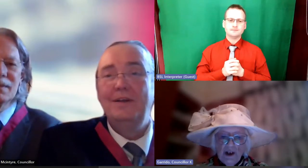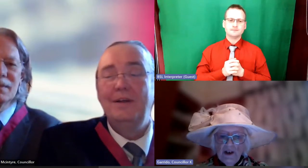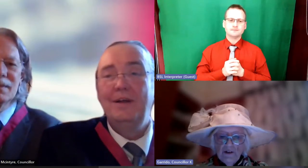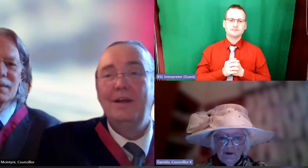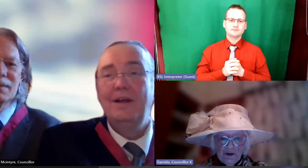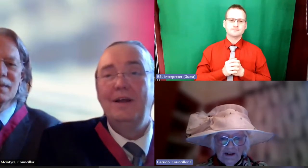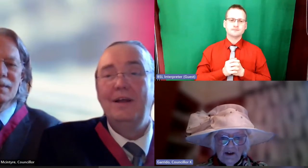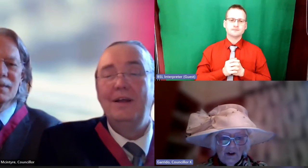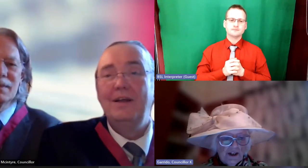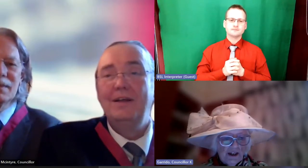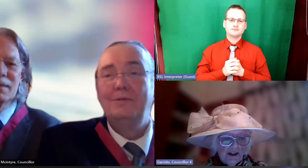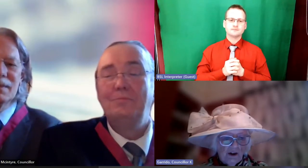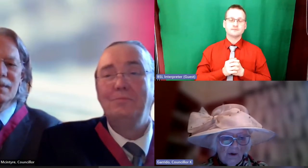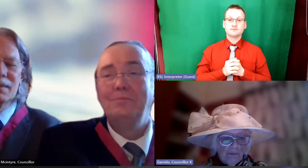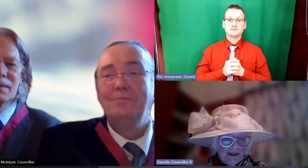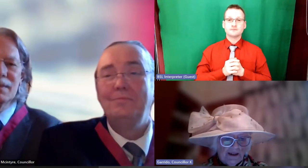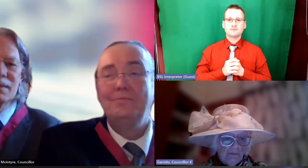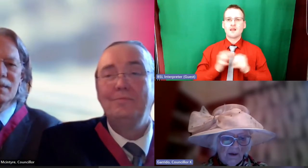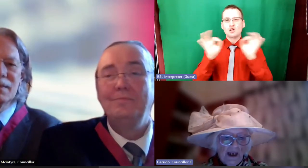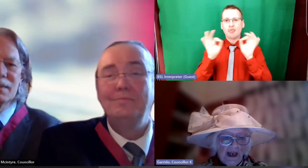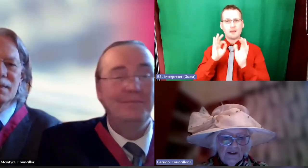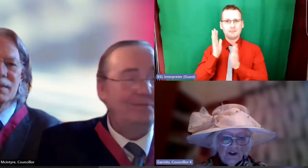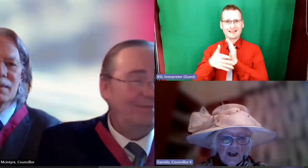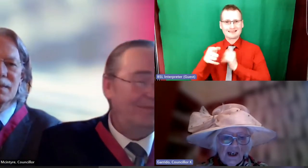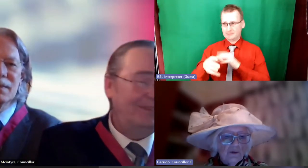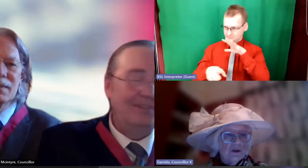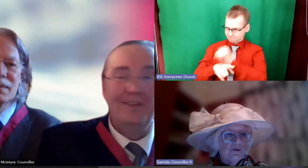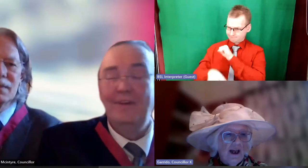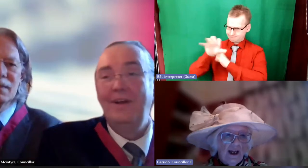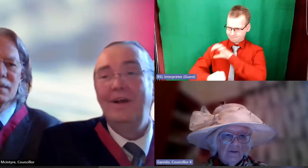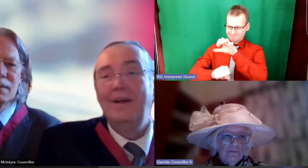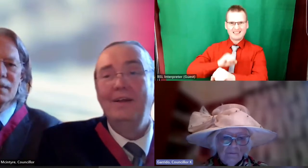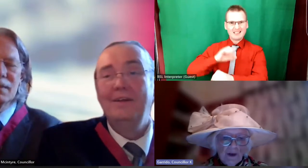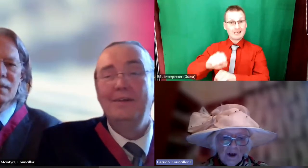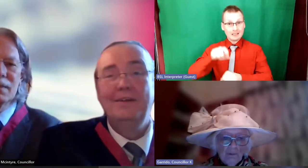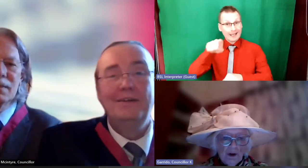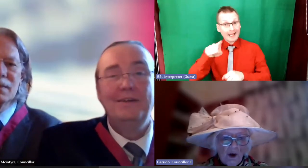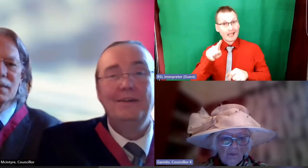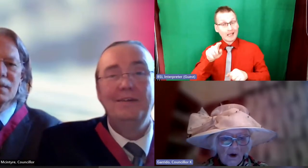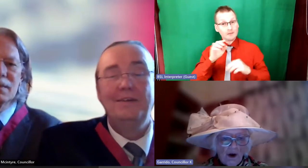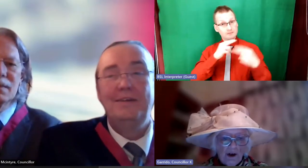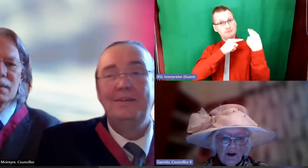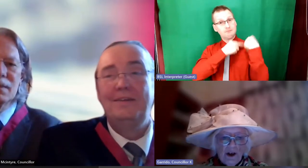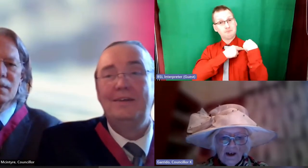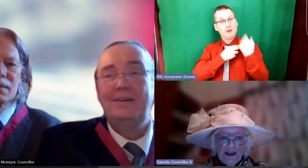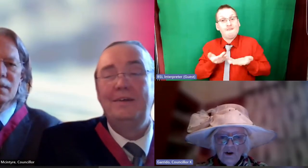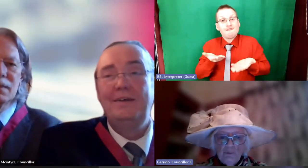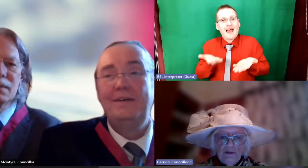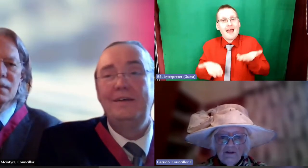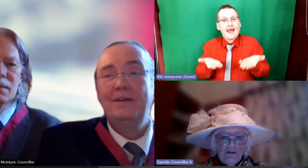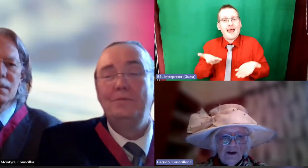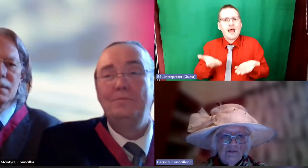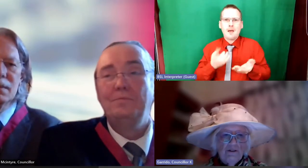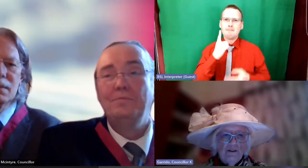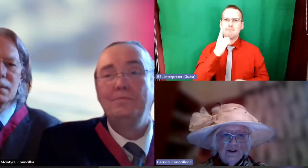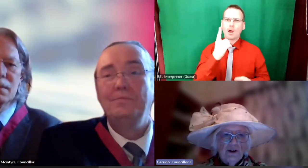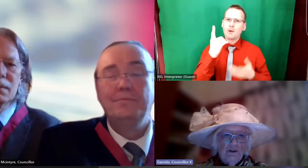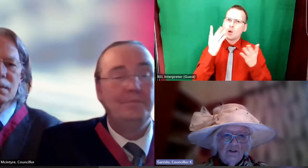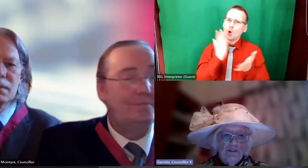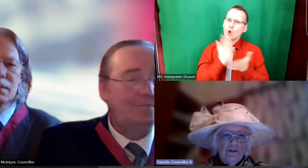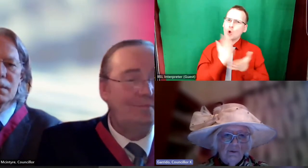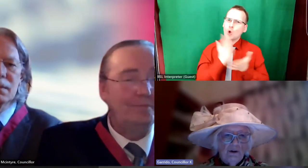Neighbourhood scrutiny. Nothing got past him. As a chair, he was fair. But oh boy, he could be very,